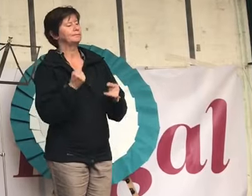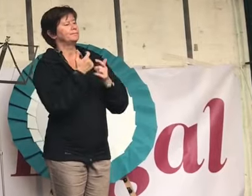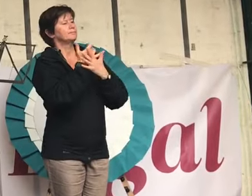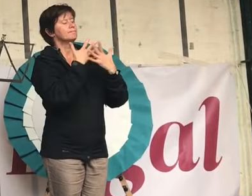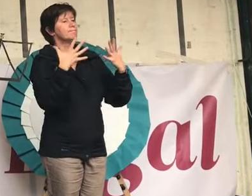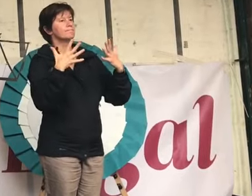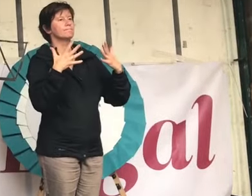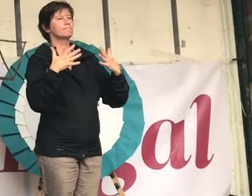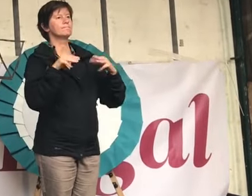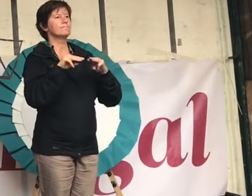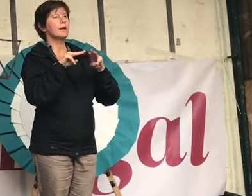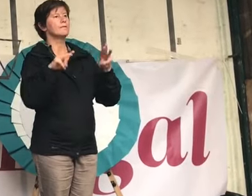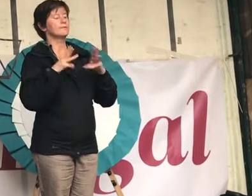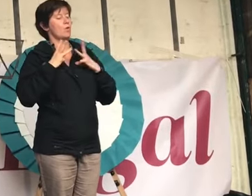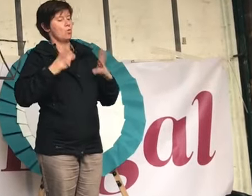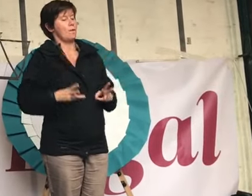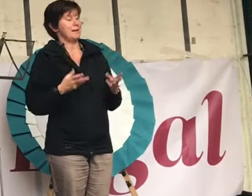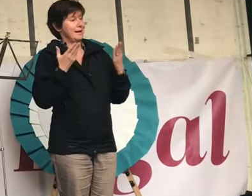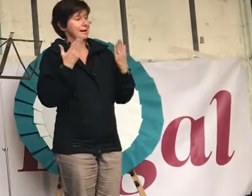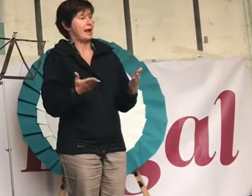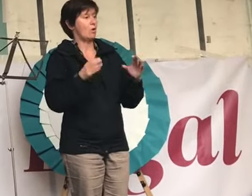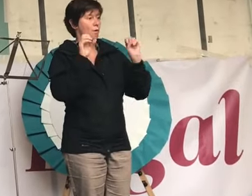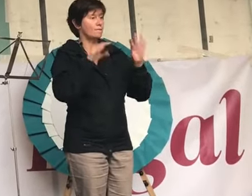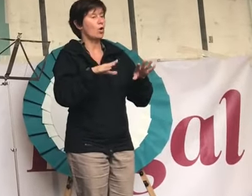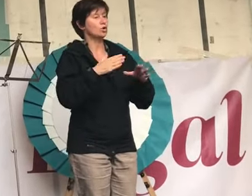from postnatal depression.